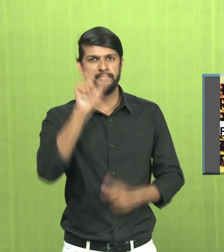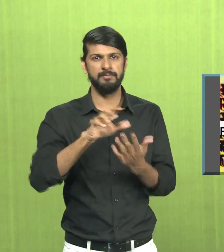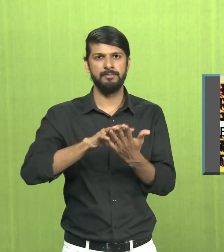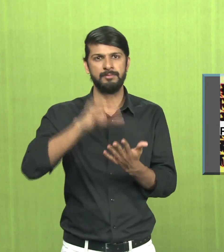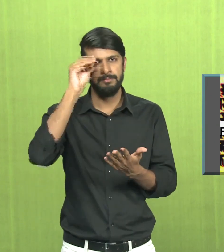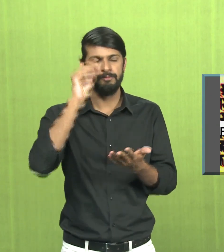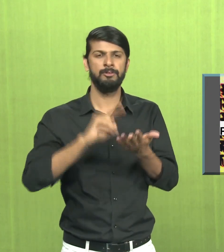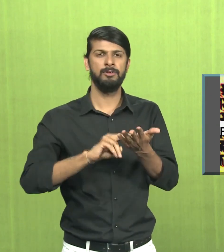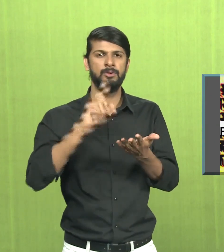Hello learners,